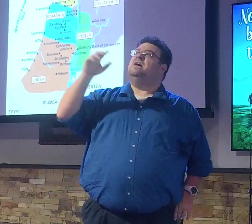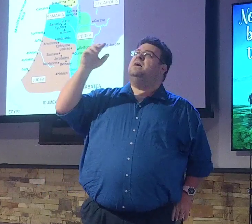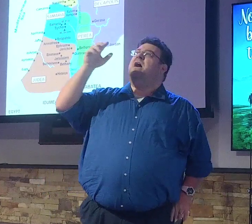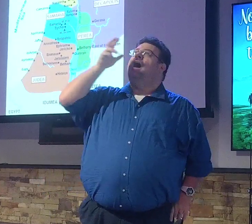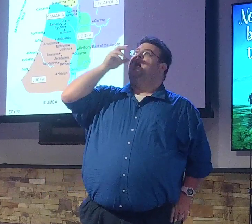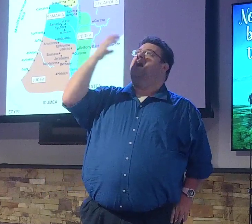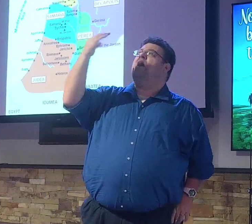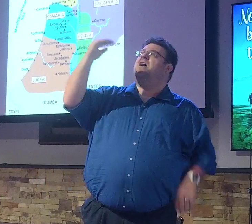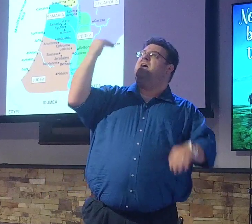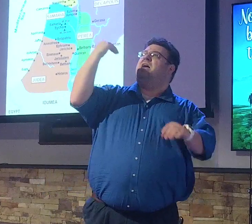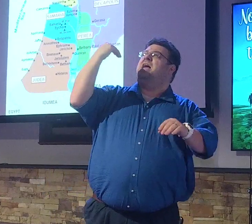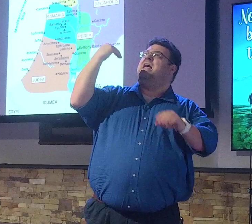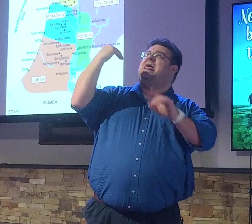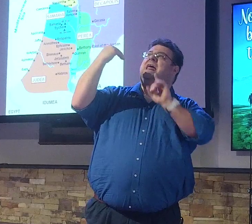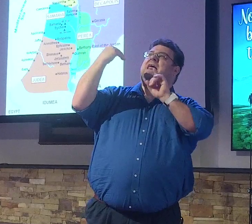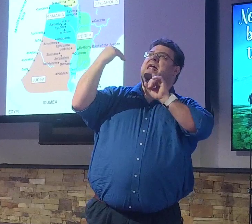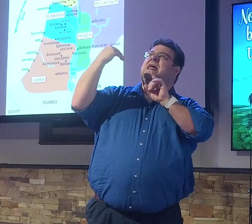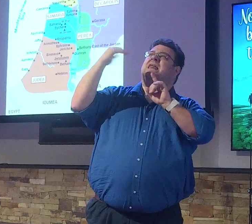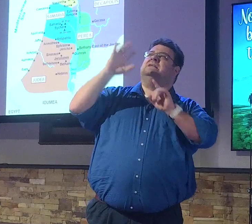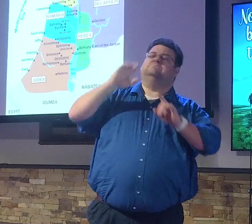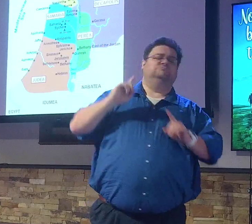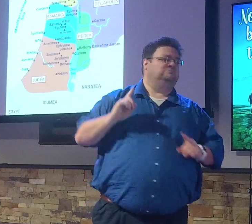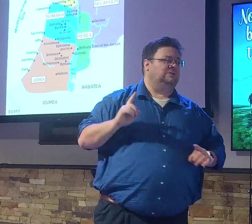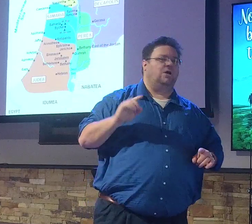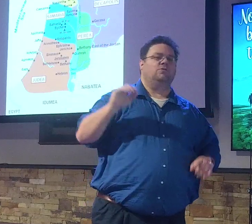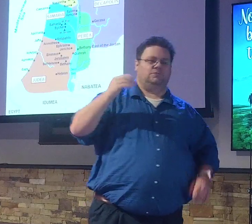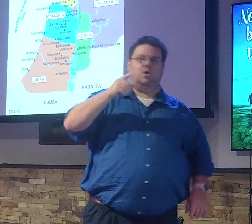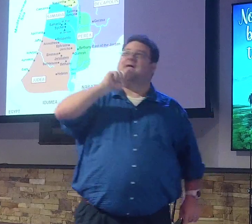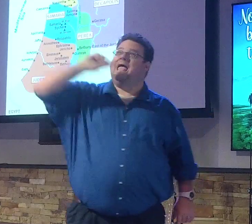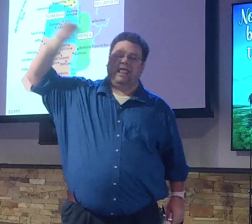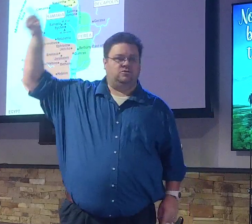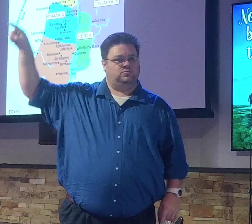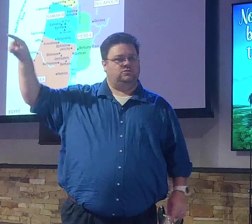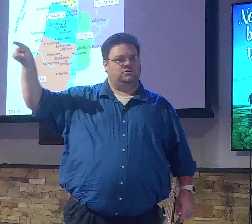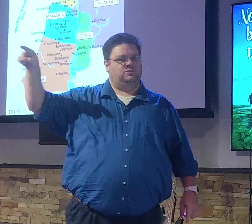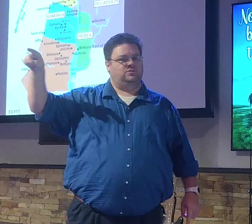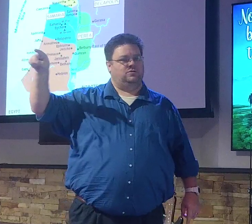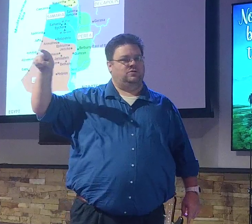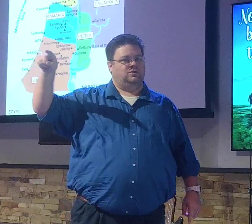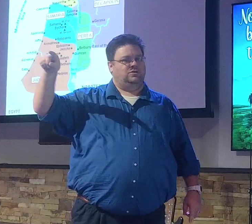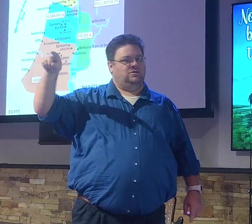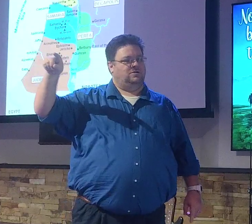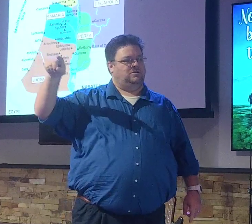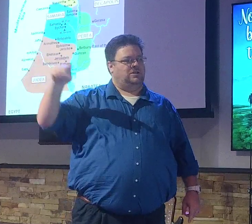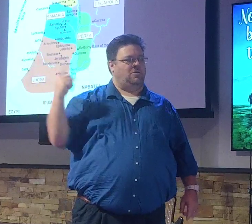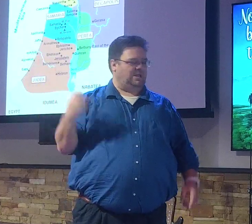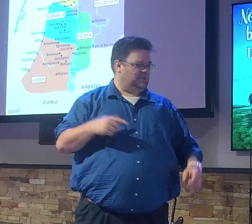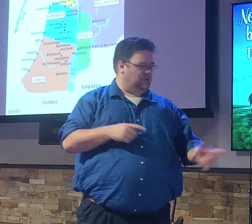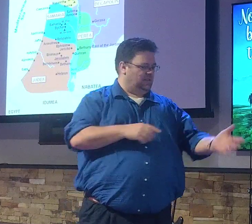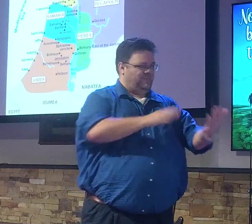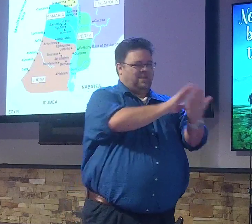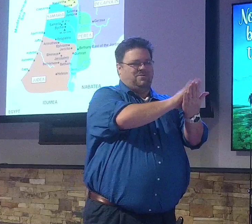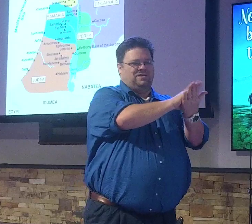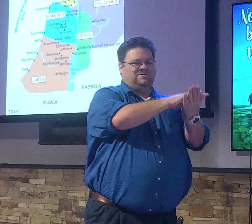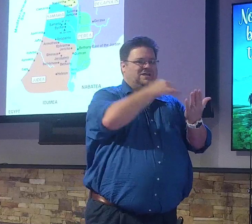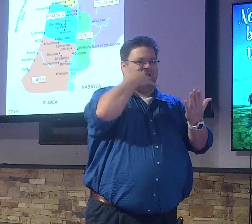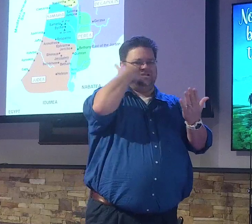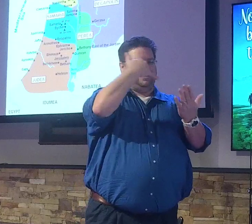how Monica put the cell phone at the top of the handout there. I thought that was kind of nifty. I didn't tell her to do that. She came up with that. And you notice at the top of your handout,